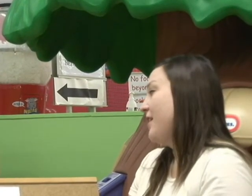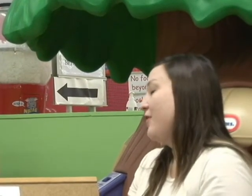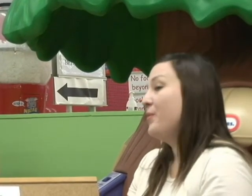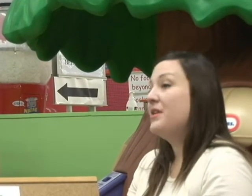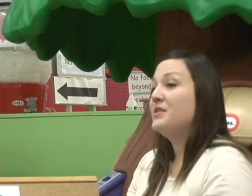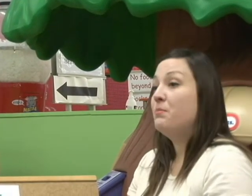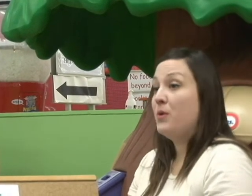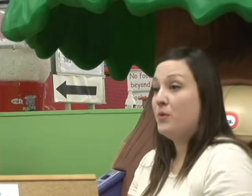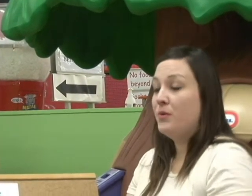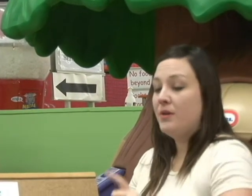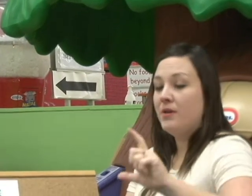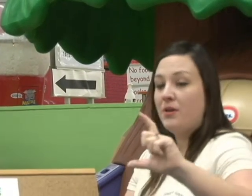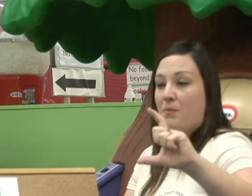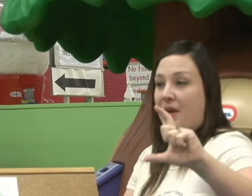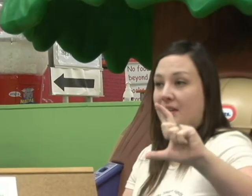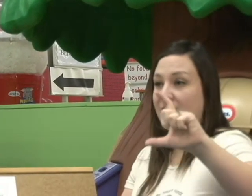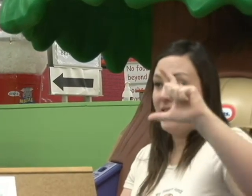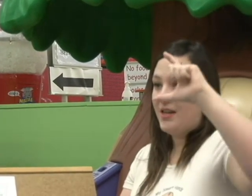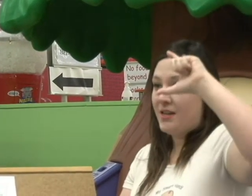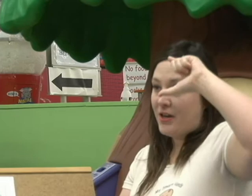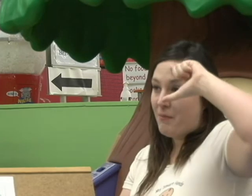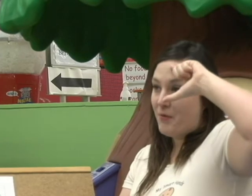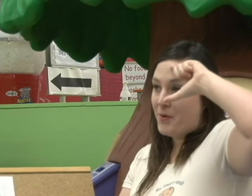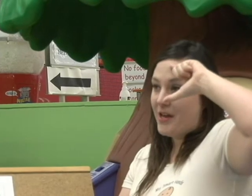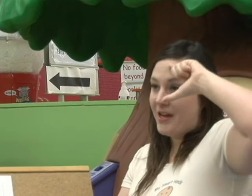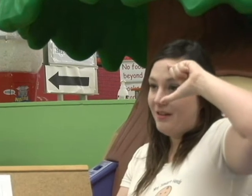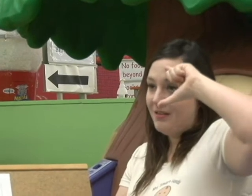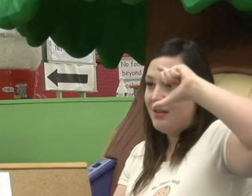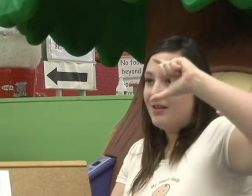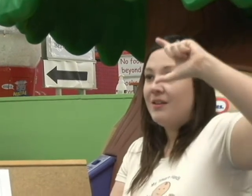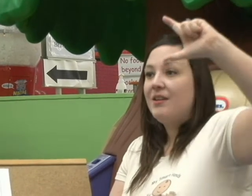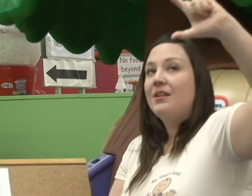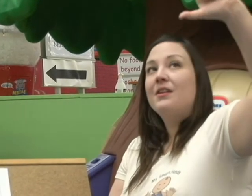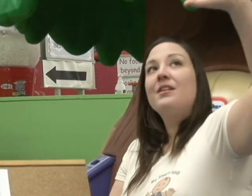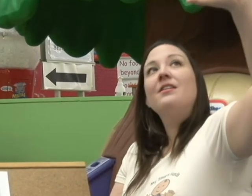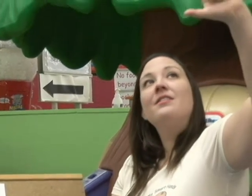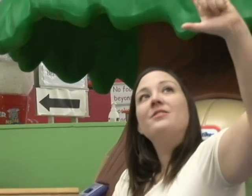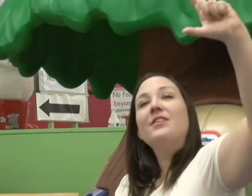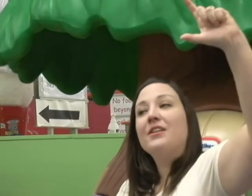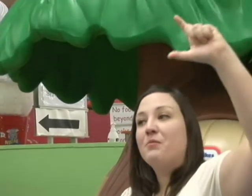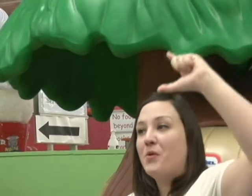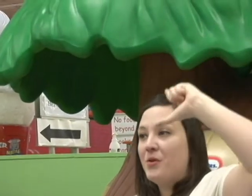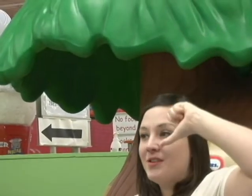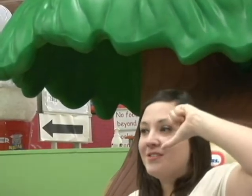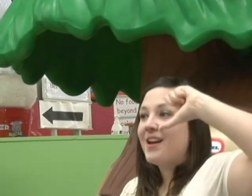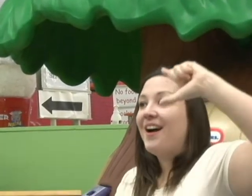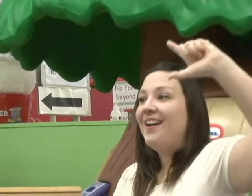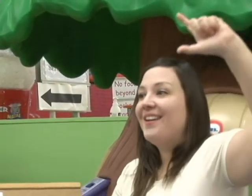Another one is moon. You make a C and come from your head. It's like the moon in the sky.